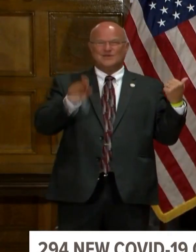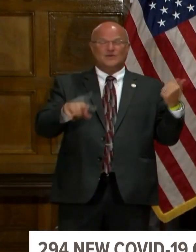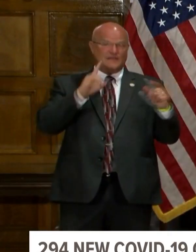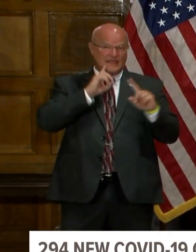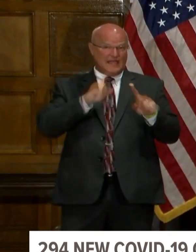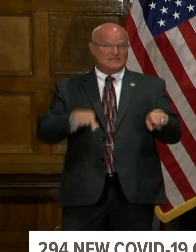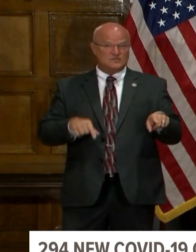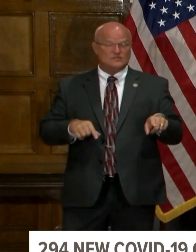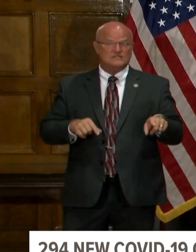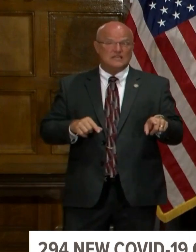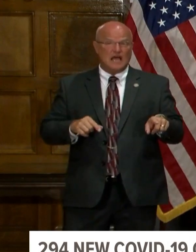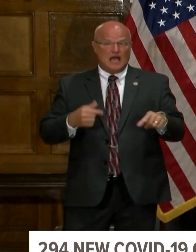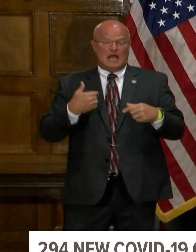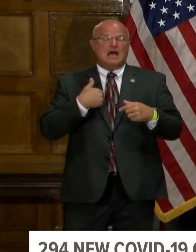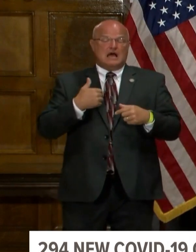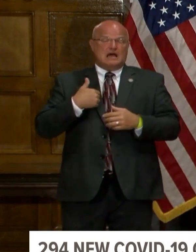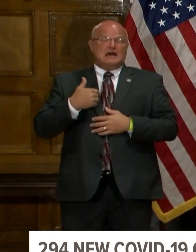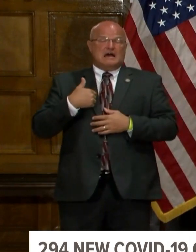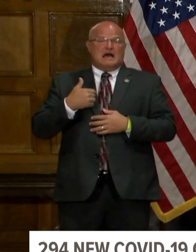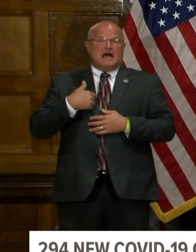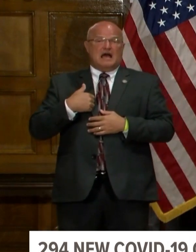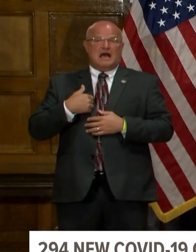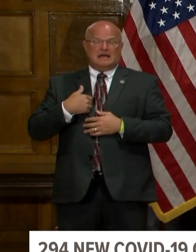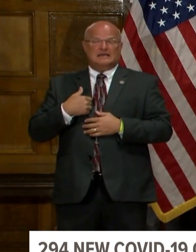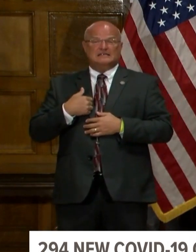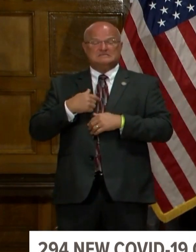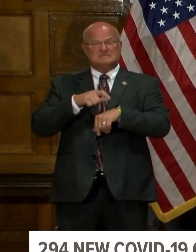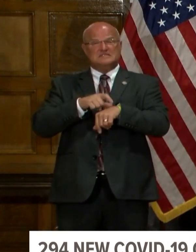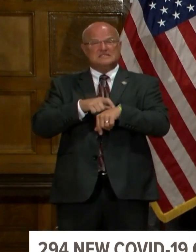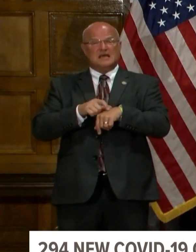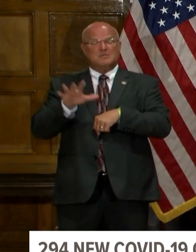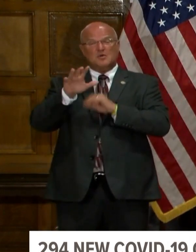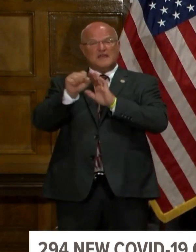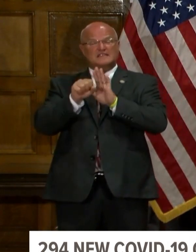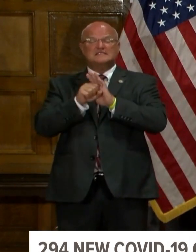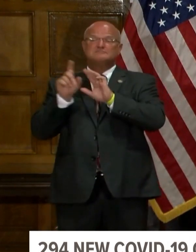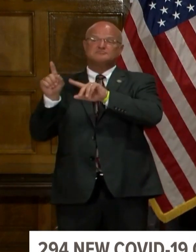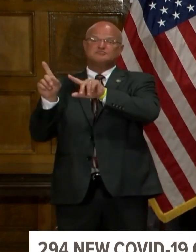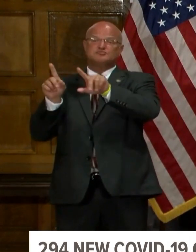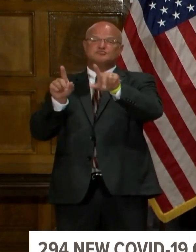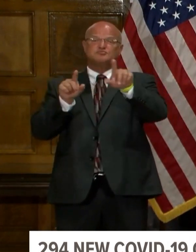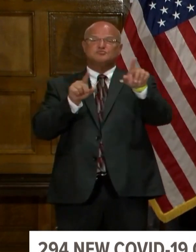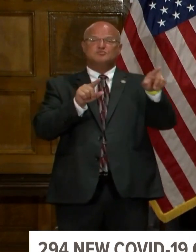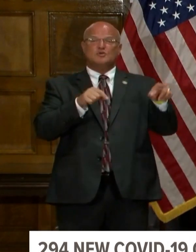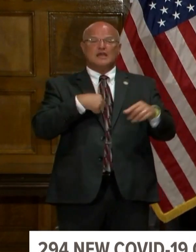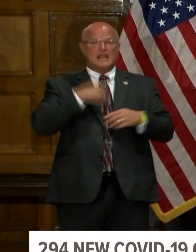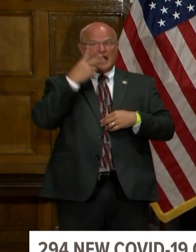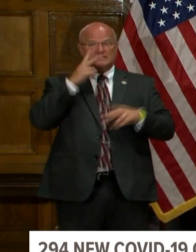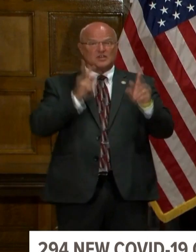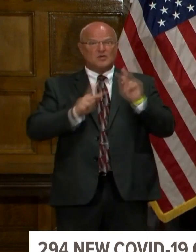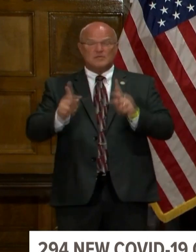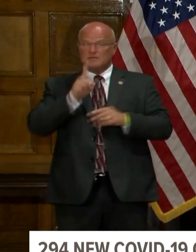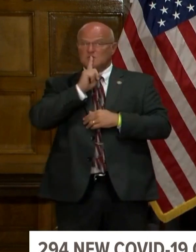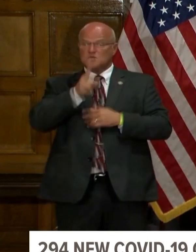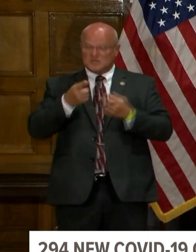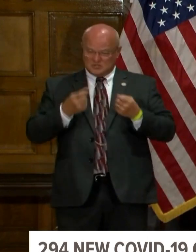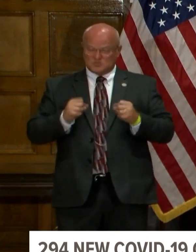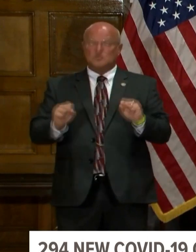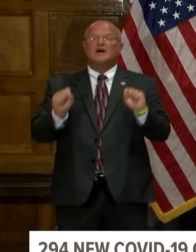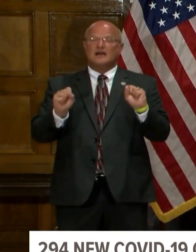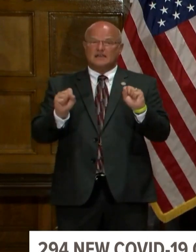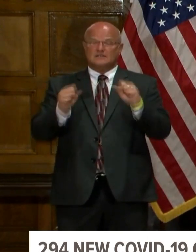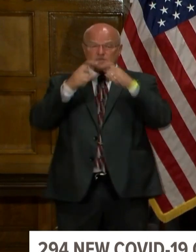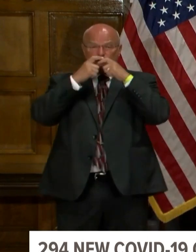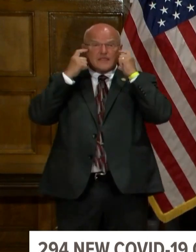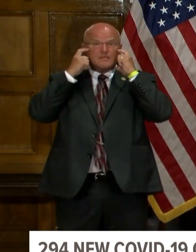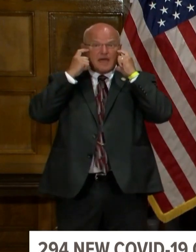the answer is I spent some time across the state, and I saw people really trying to